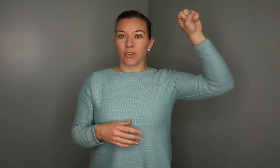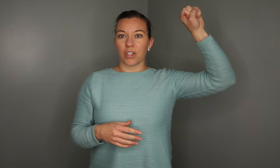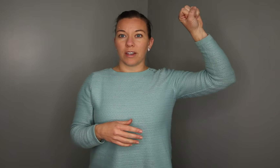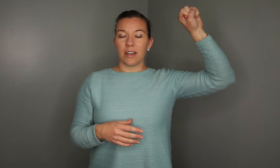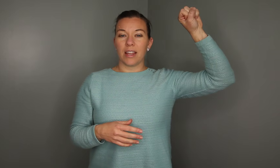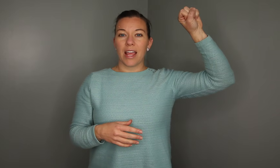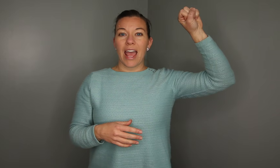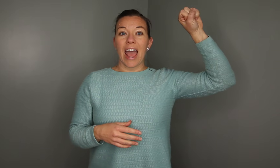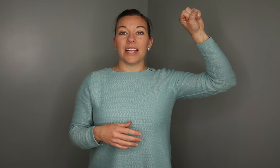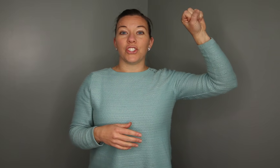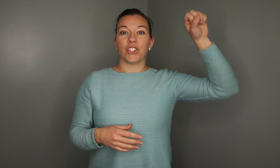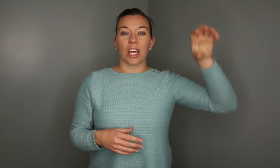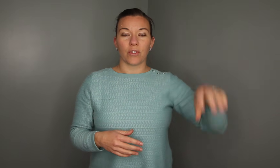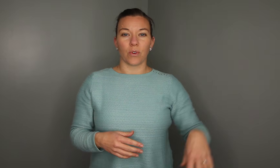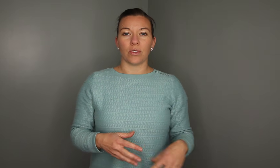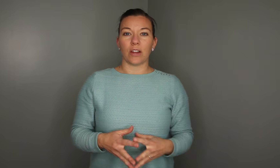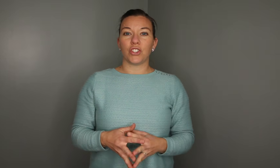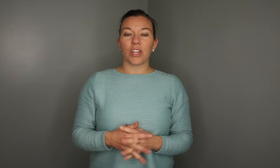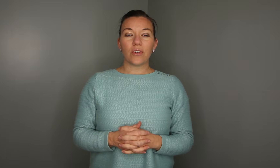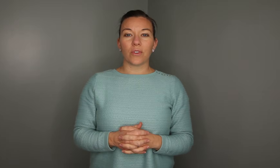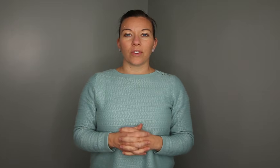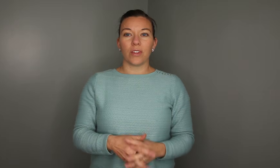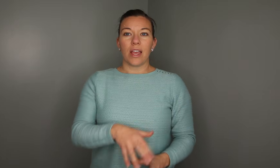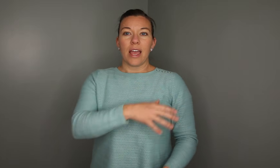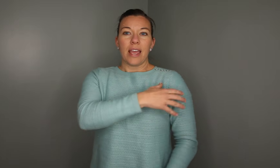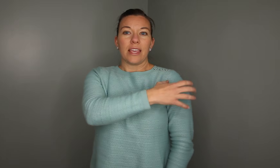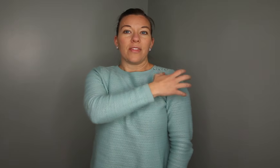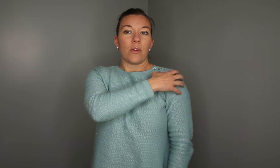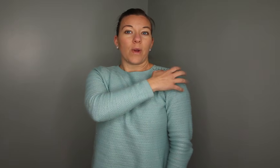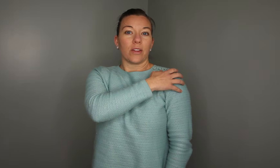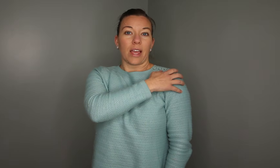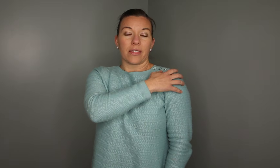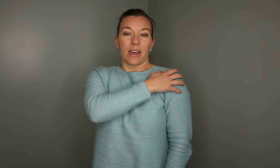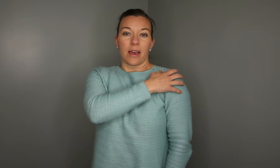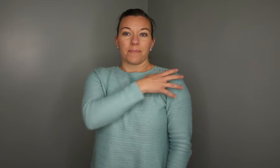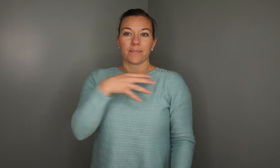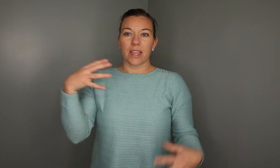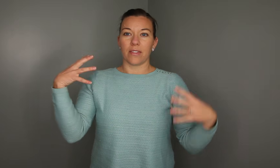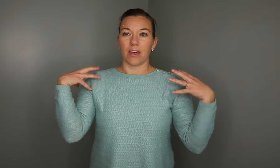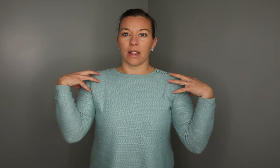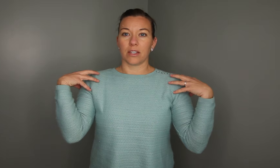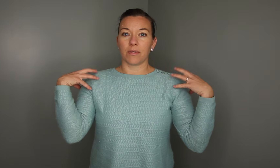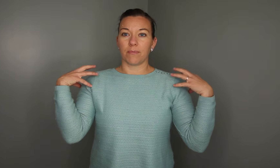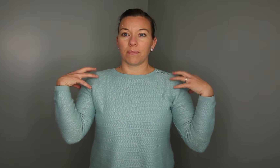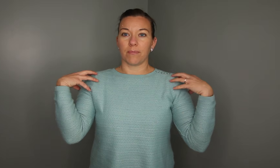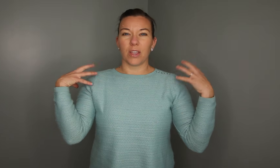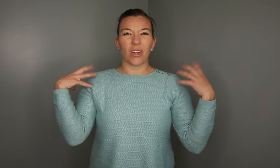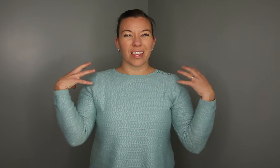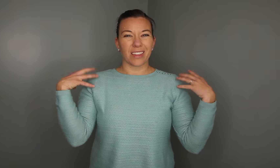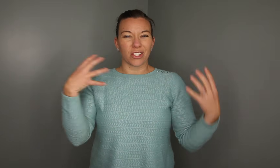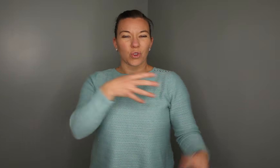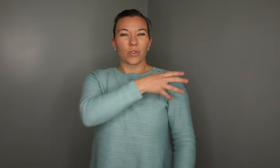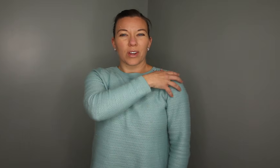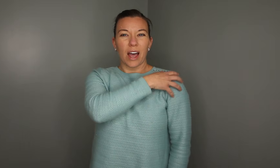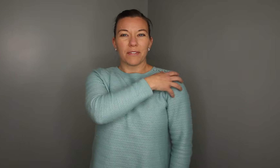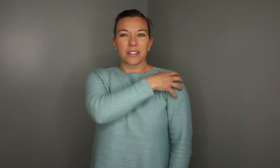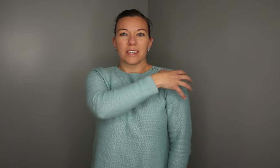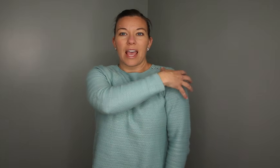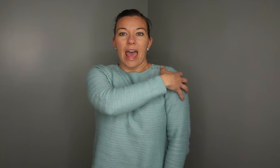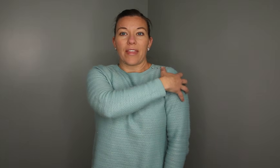Revolution and general. Now, general, they wear like the like the shoulder cuffs, and they